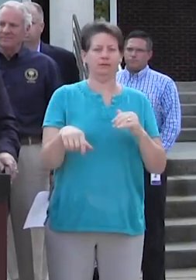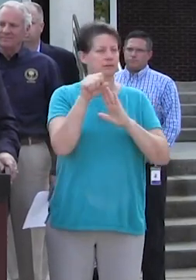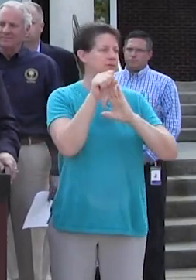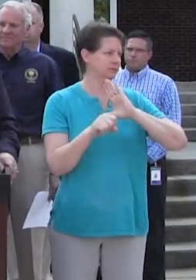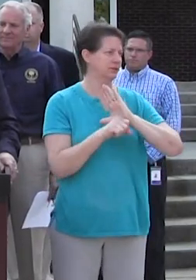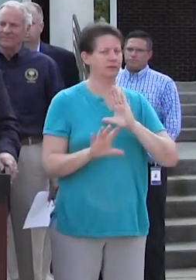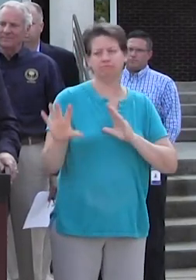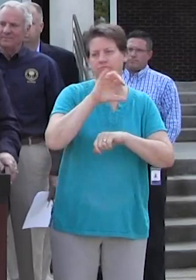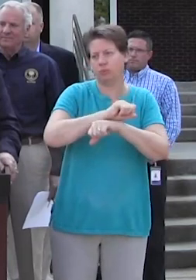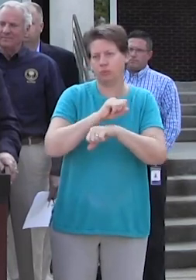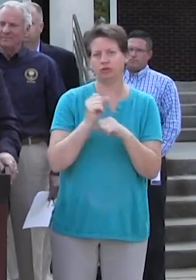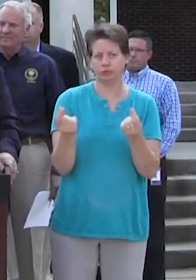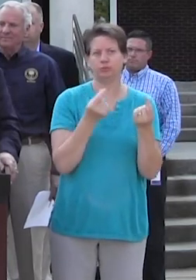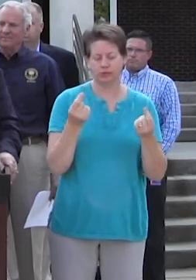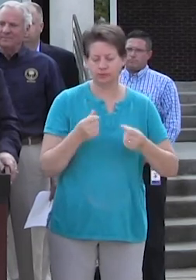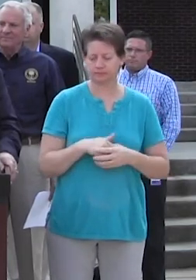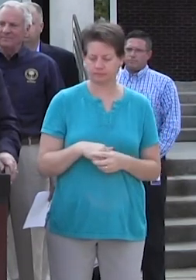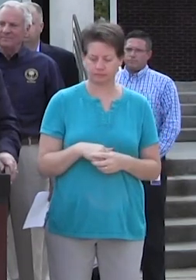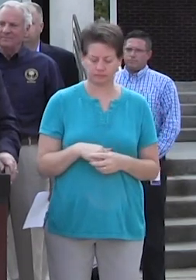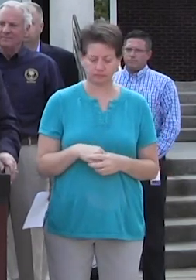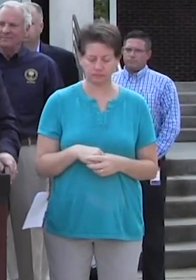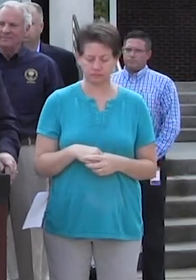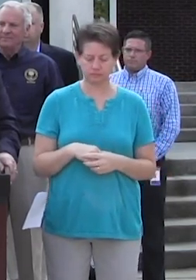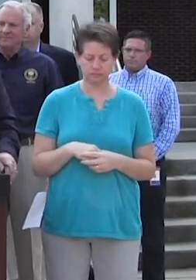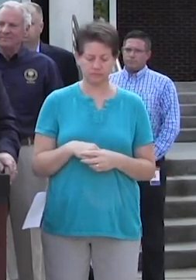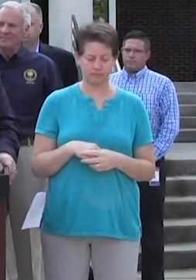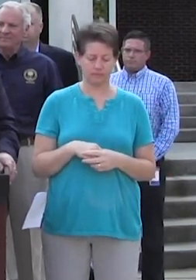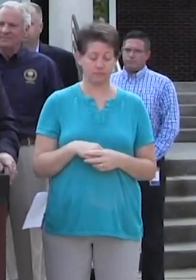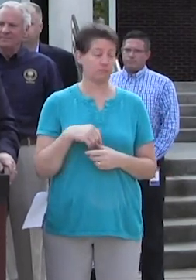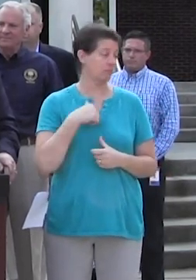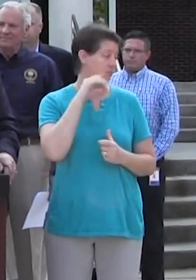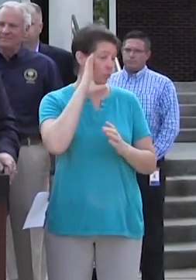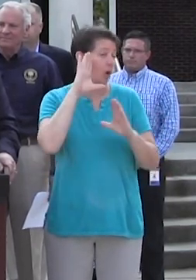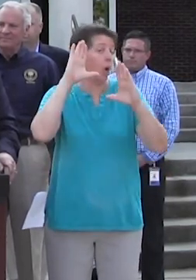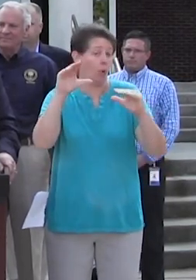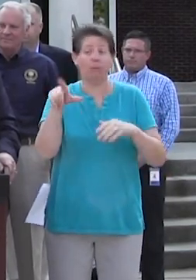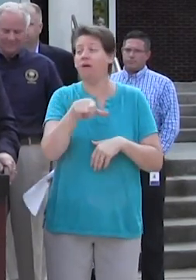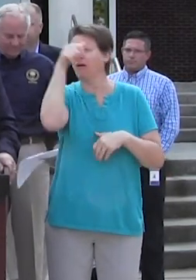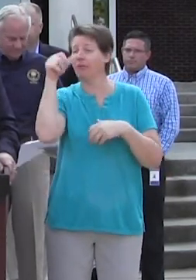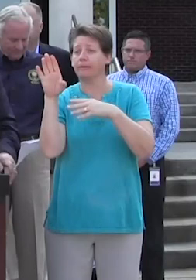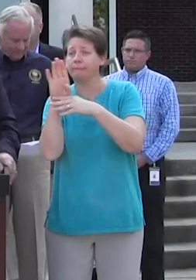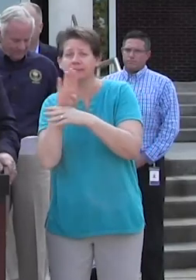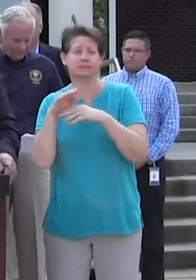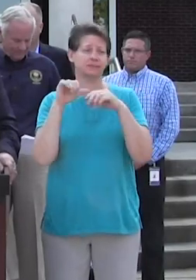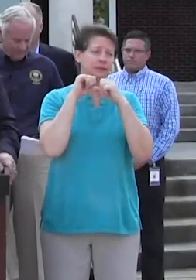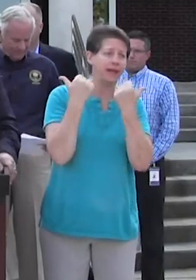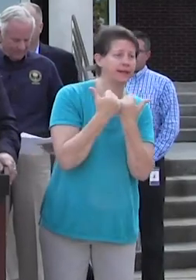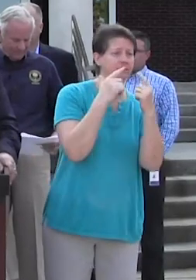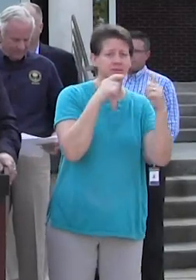that's going on. Just like to say that we hope other individuals and businesses will